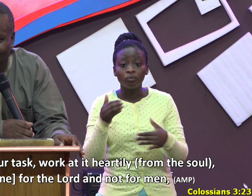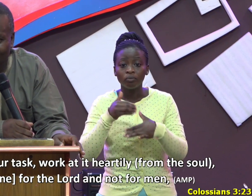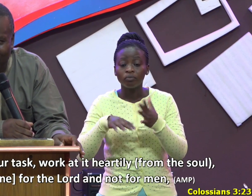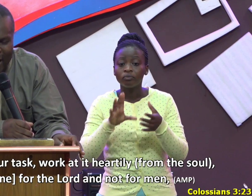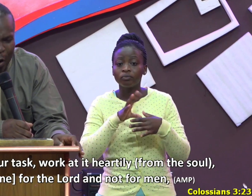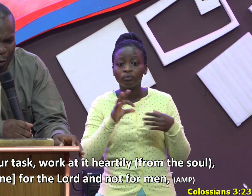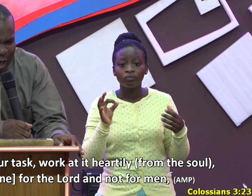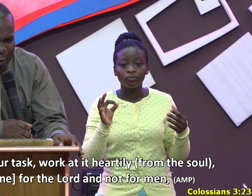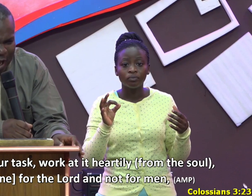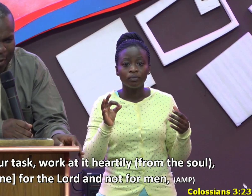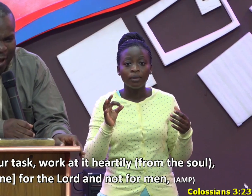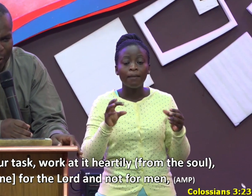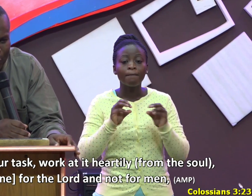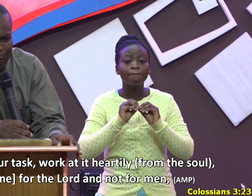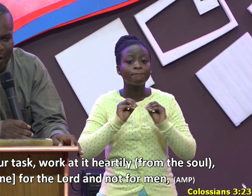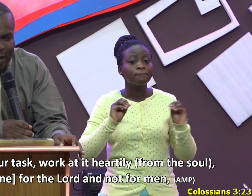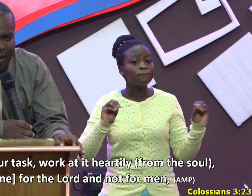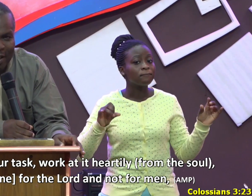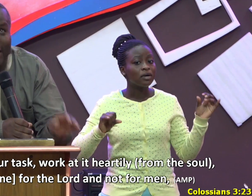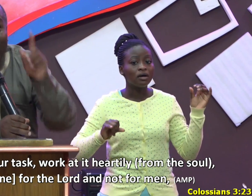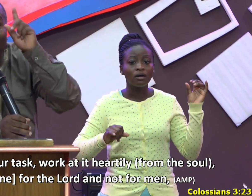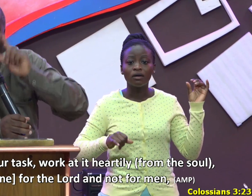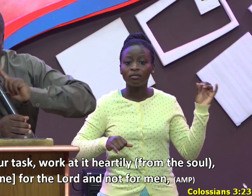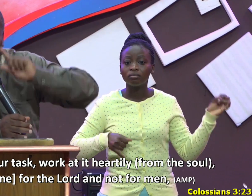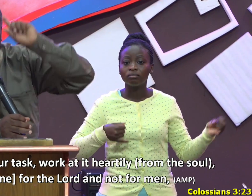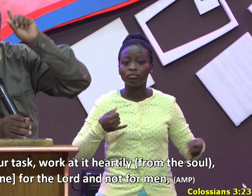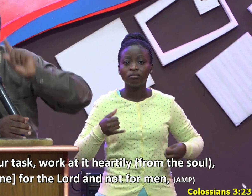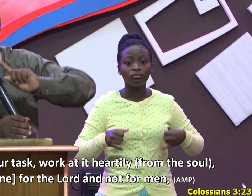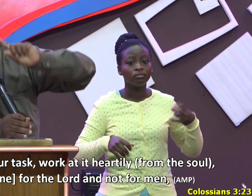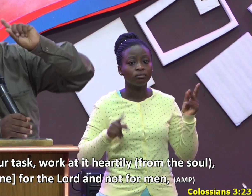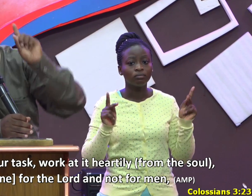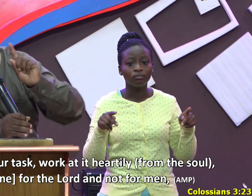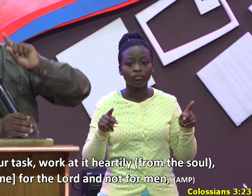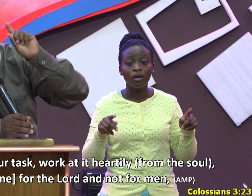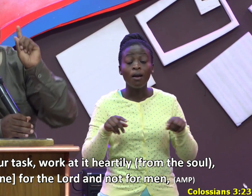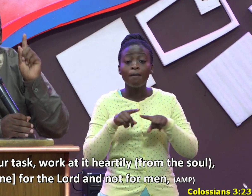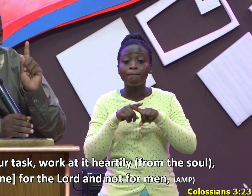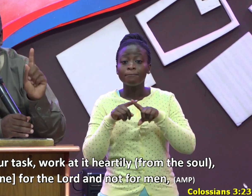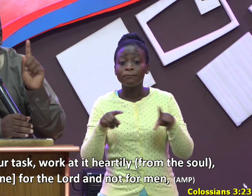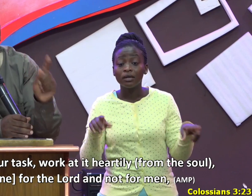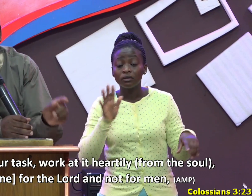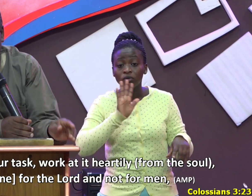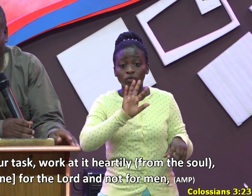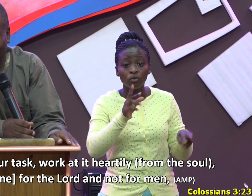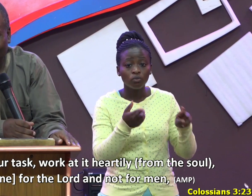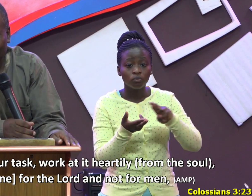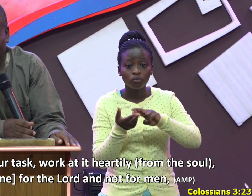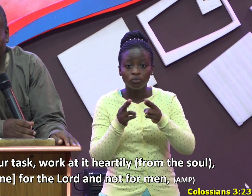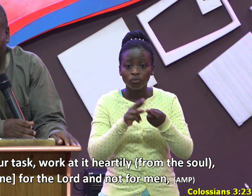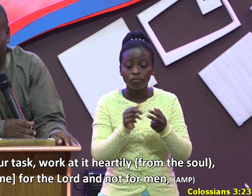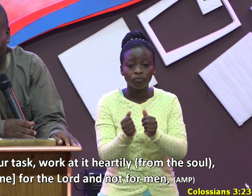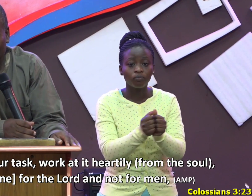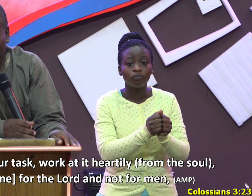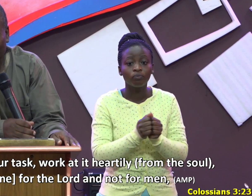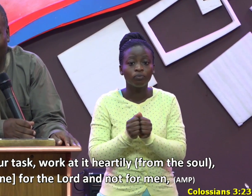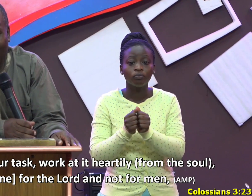mu moyo. Singo kusanyusa abantu. Not to please men. Nengo kulyange nkolagana yo ne mukama ye kusindikiriza. But when your relationship with God is